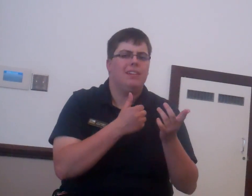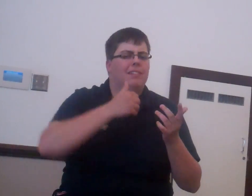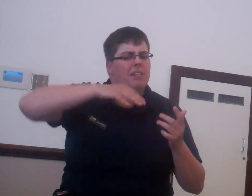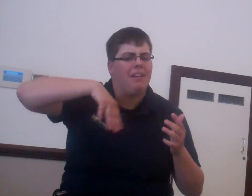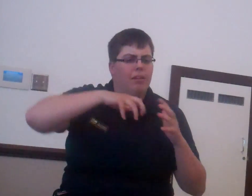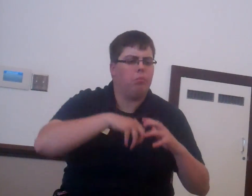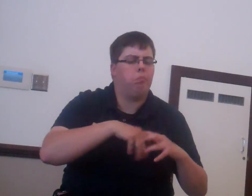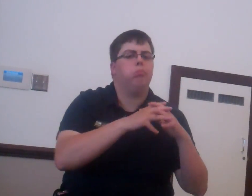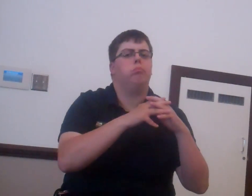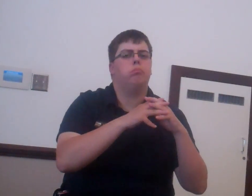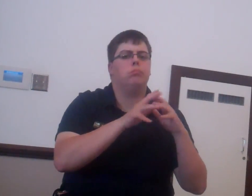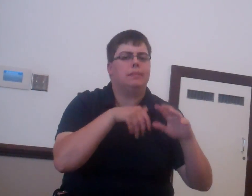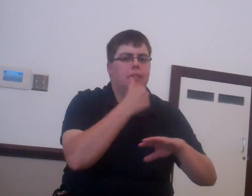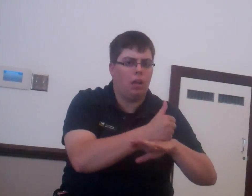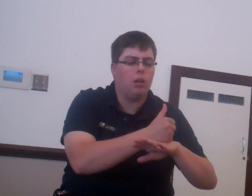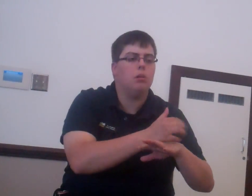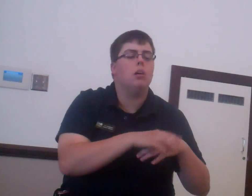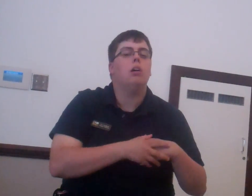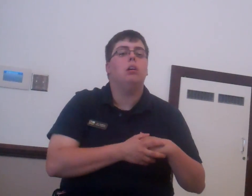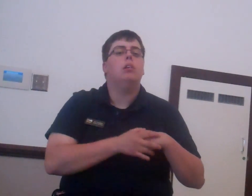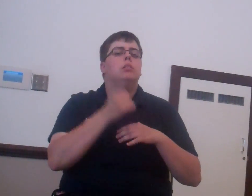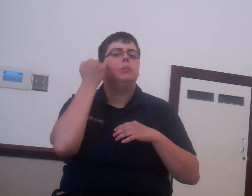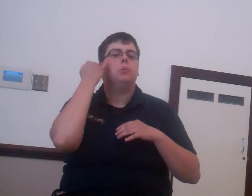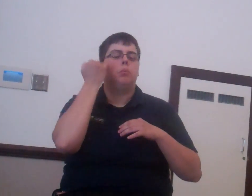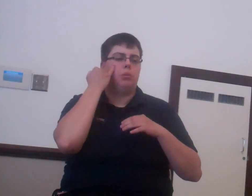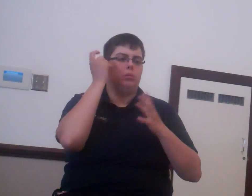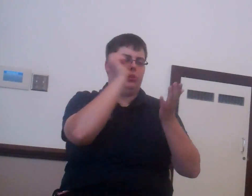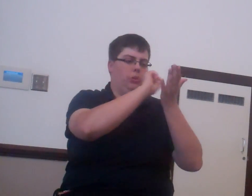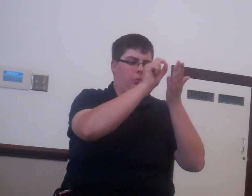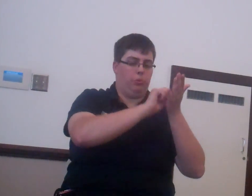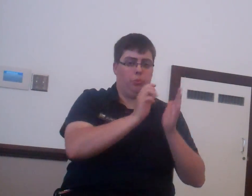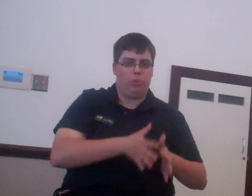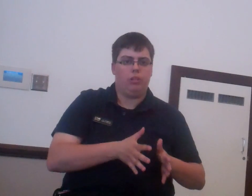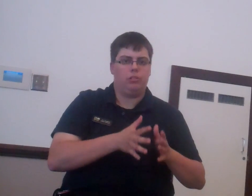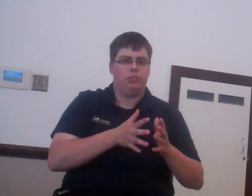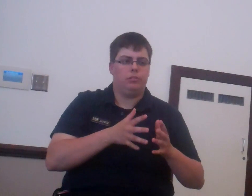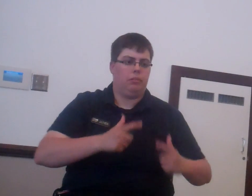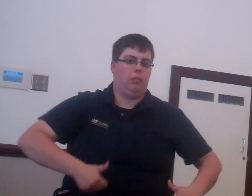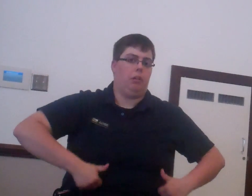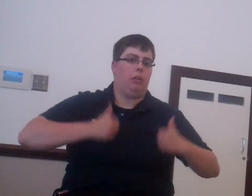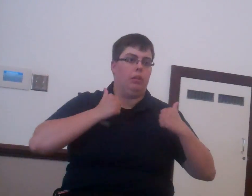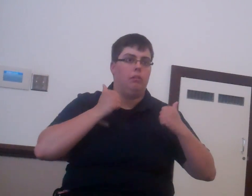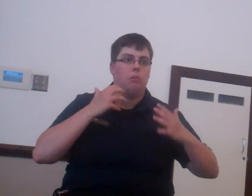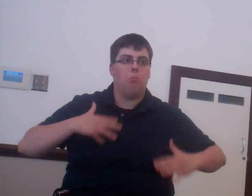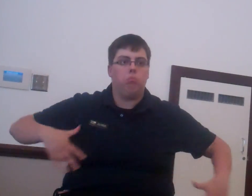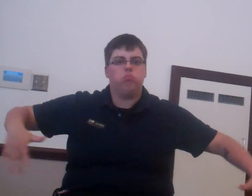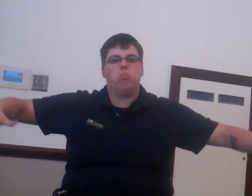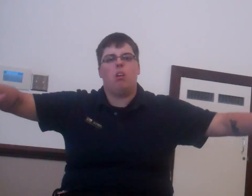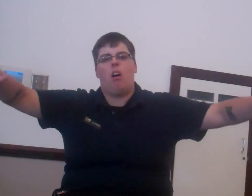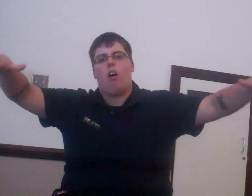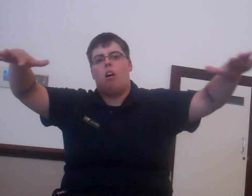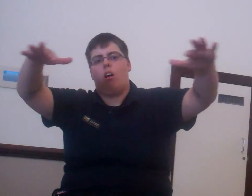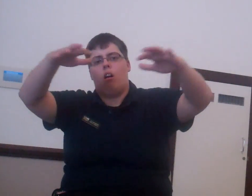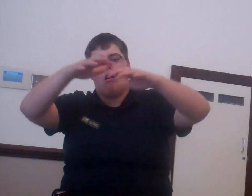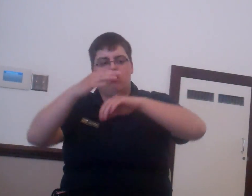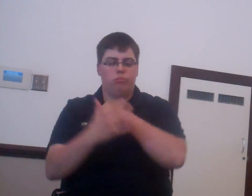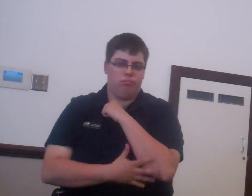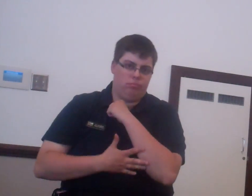freelance writers and they live all around the country. So they have all of their meetings over email or maybe like through Google Hangout or something like